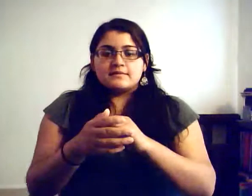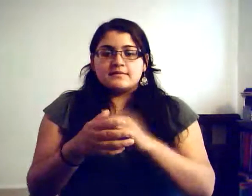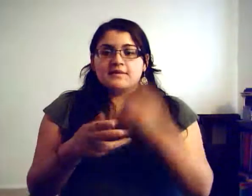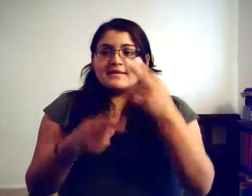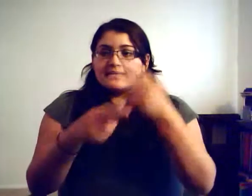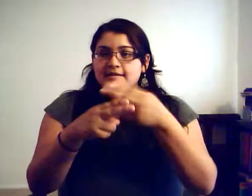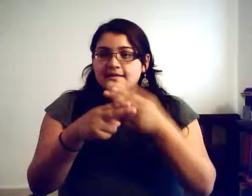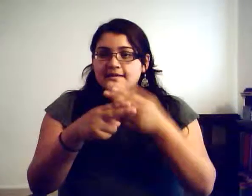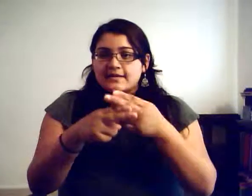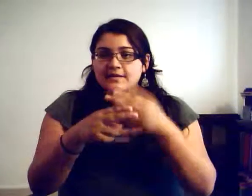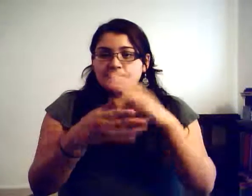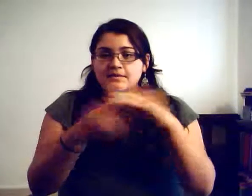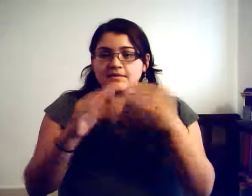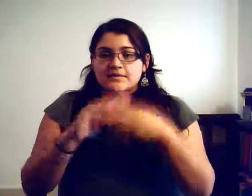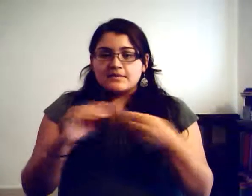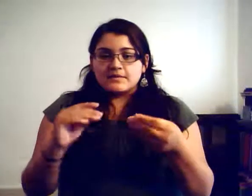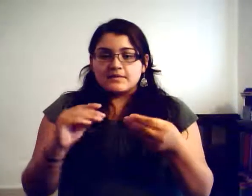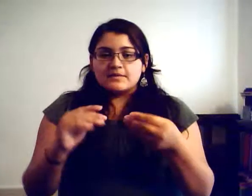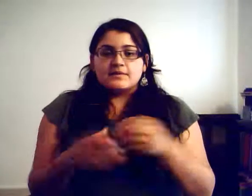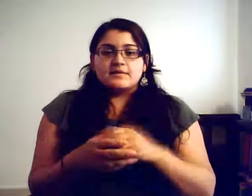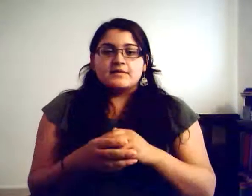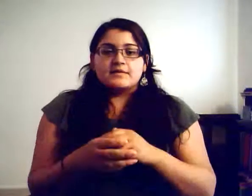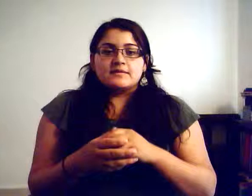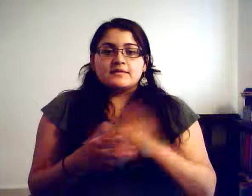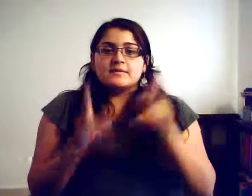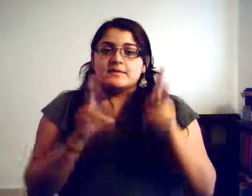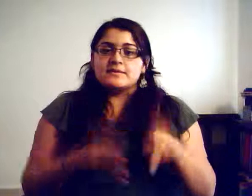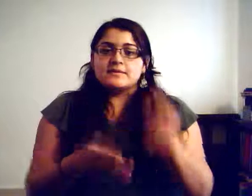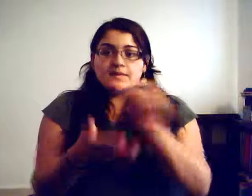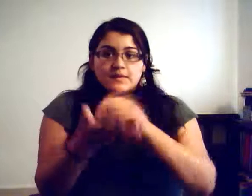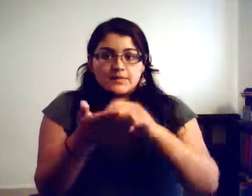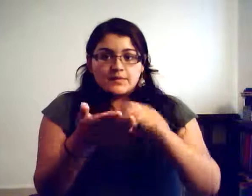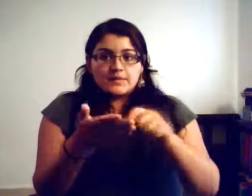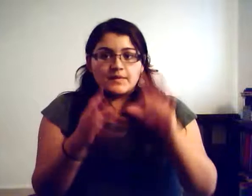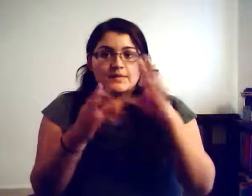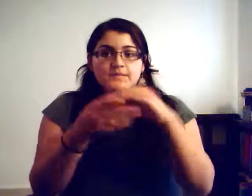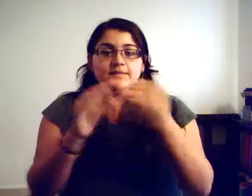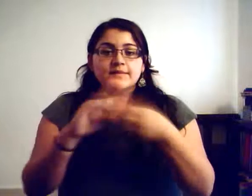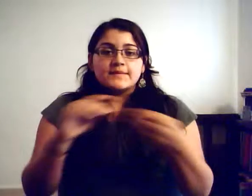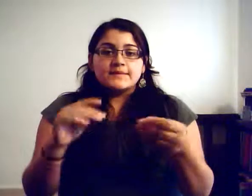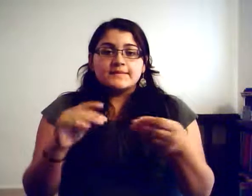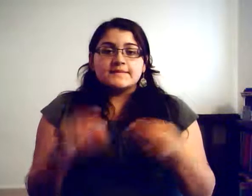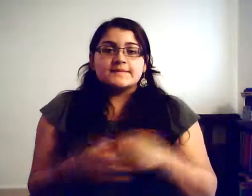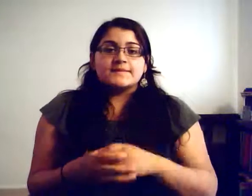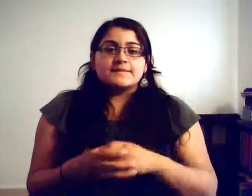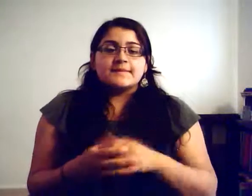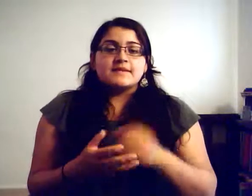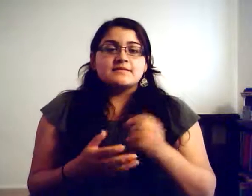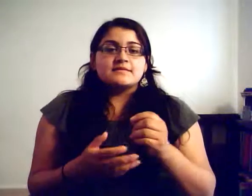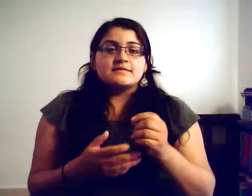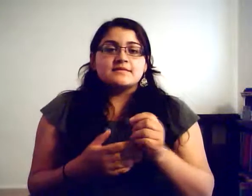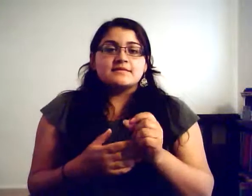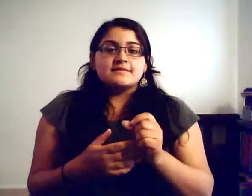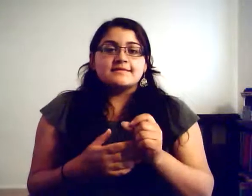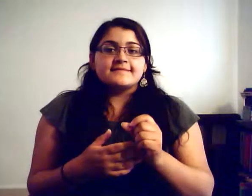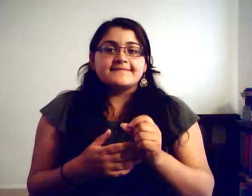at these different issues that have been brought to class, and they decide on their research project that they're going to do related to